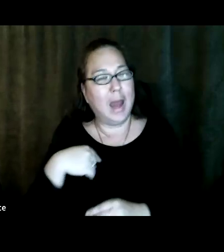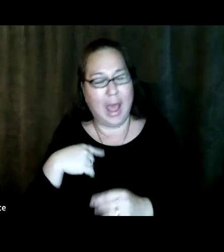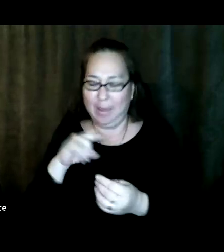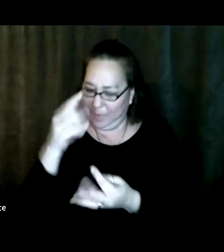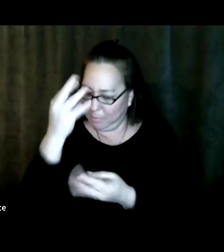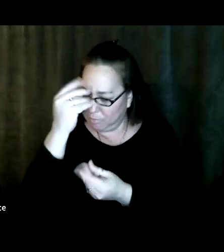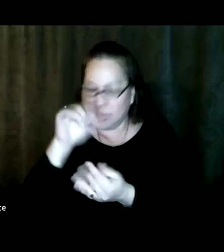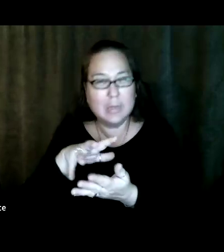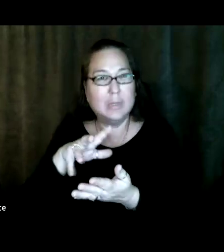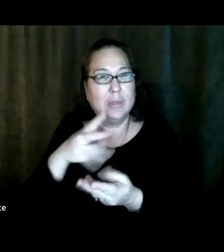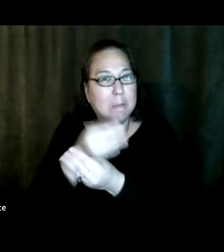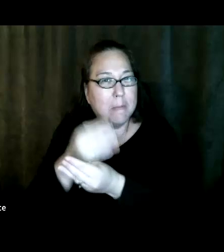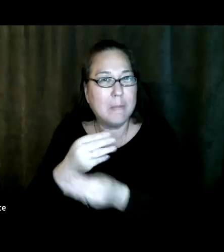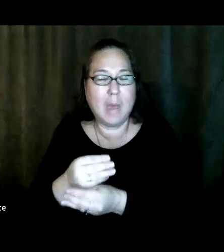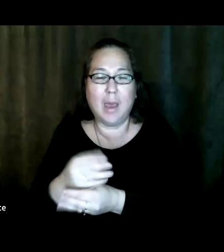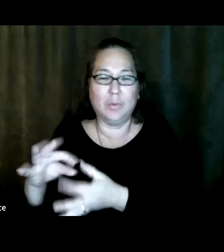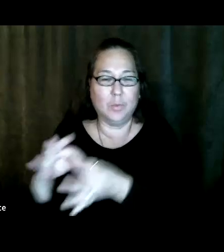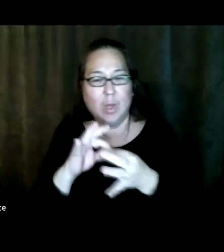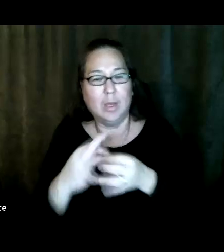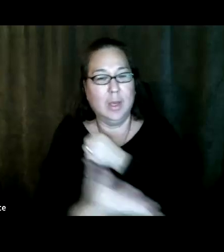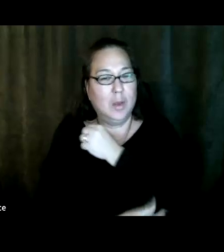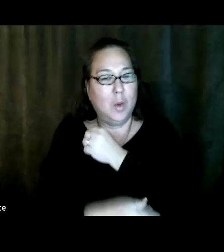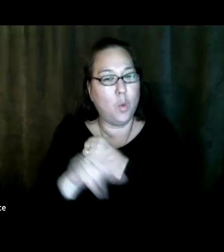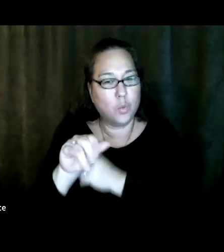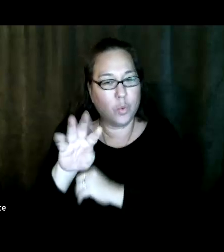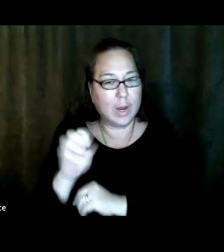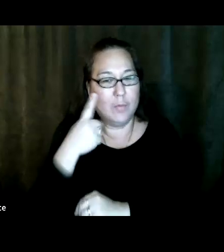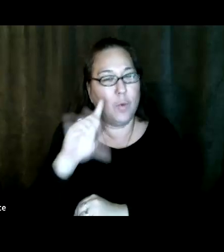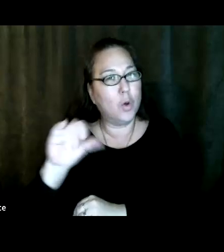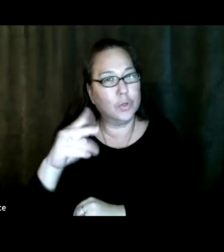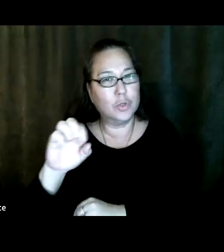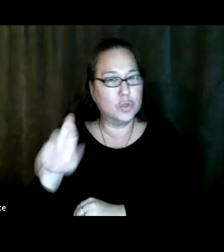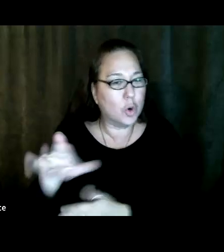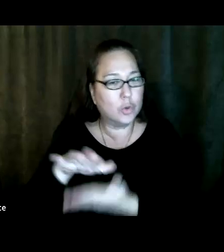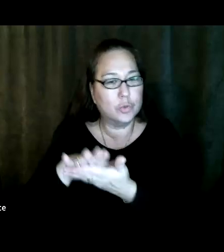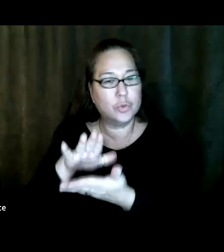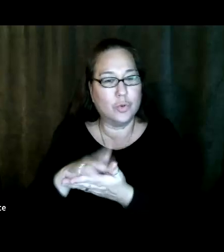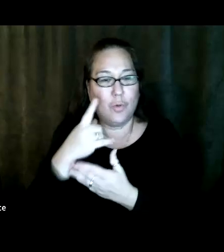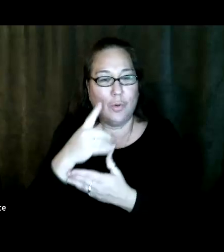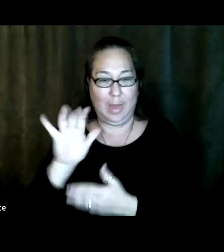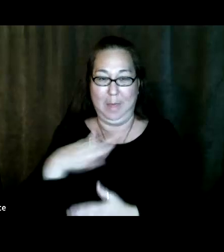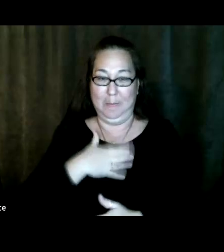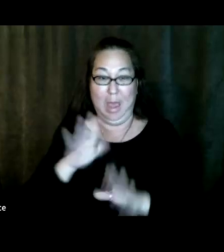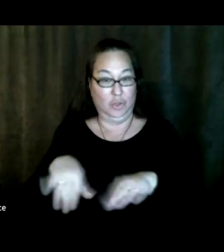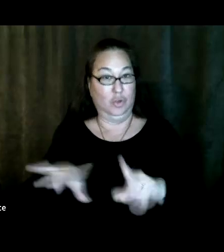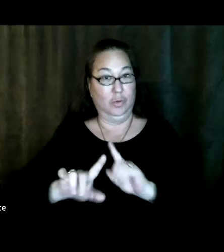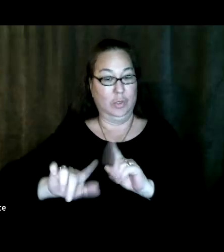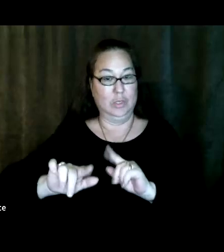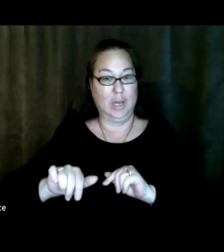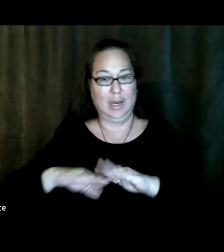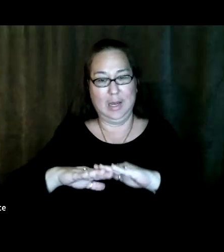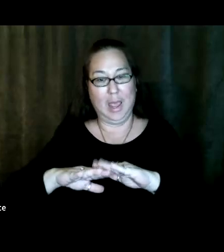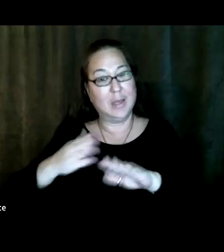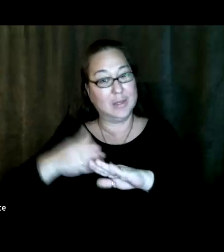children attend to be above 40%. On the list released today, it's below 40%. There's